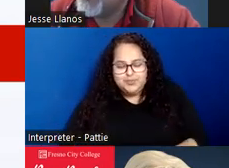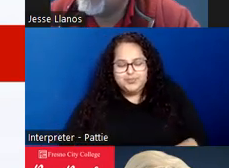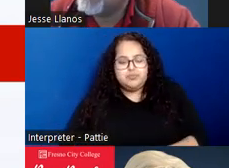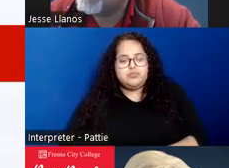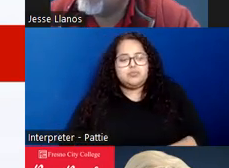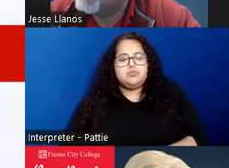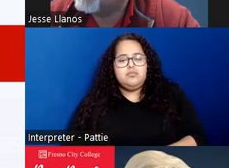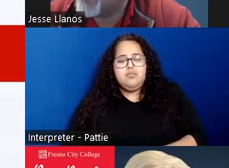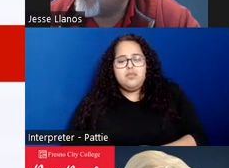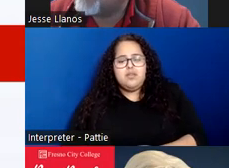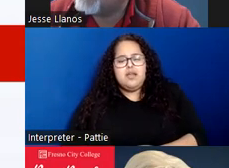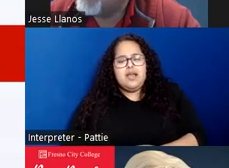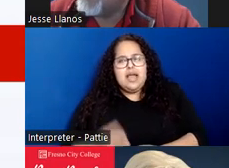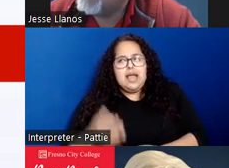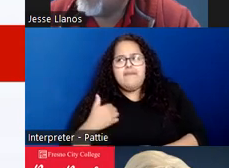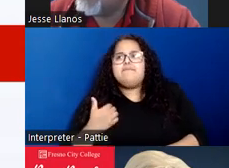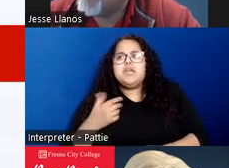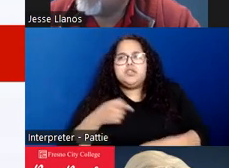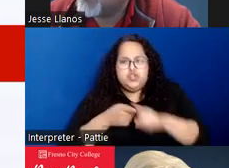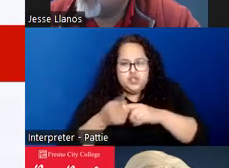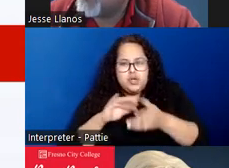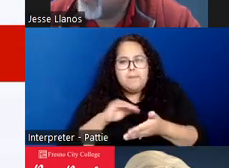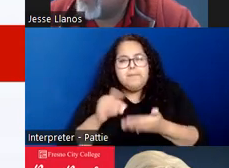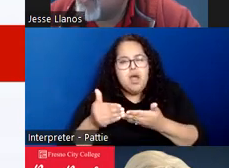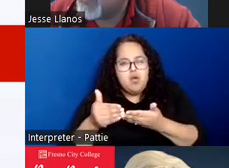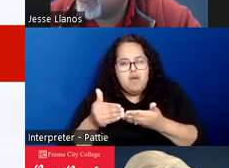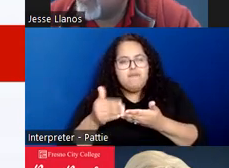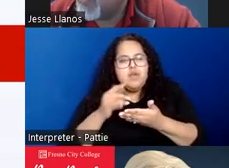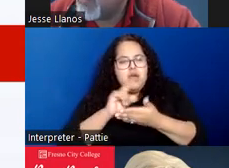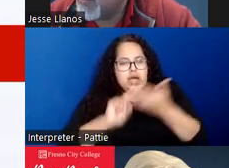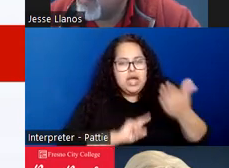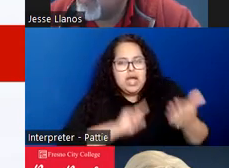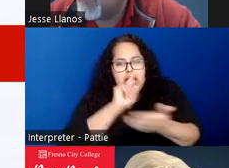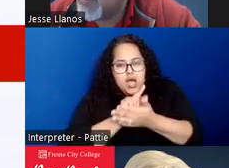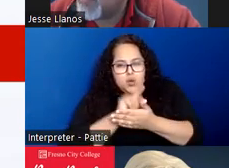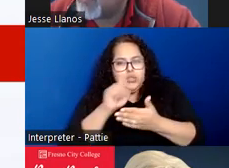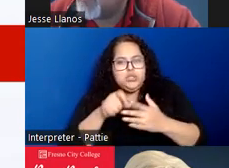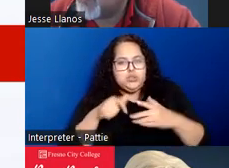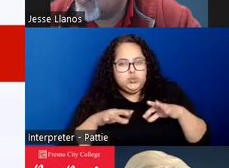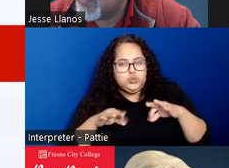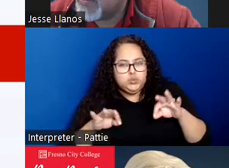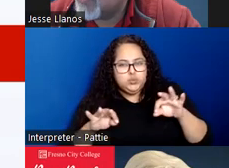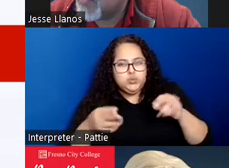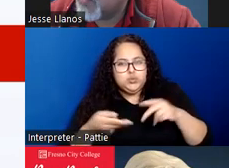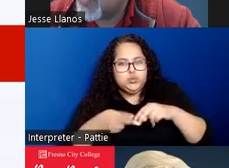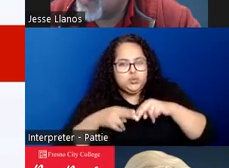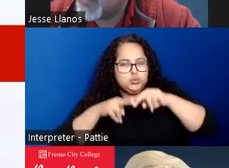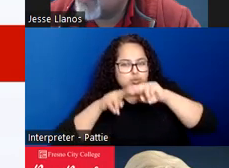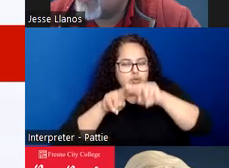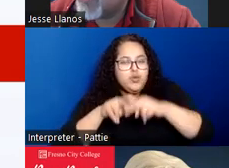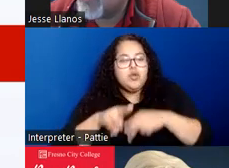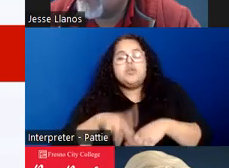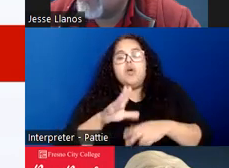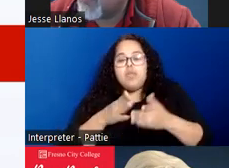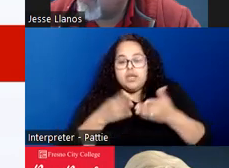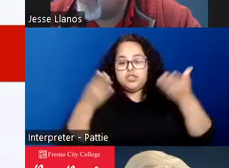many units or so many hours that you have to accrue per unit. So these journal work